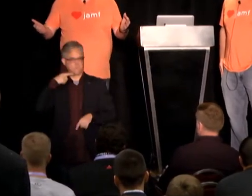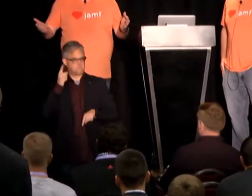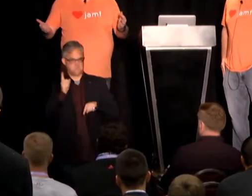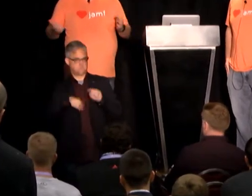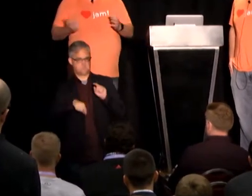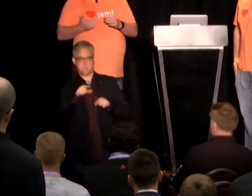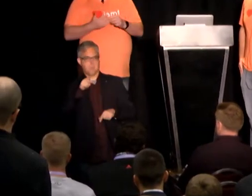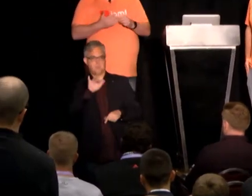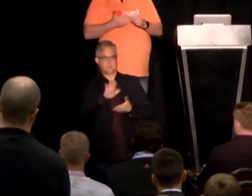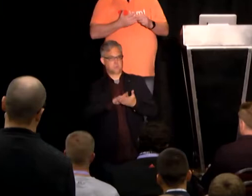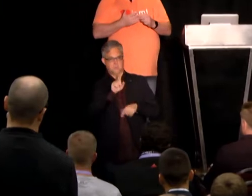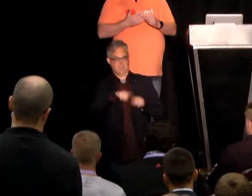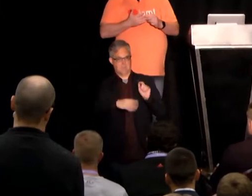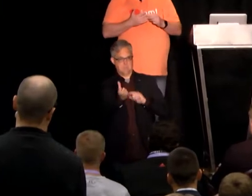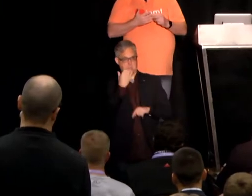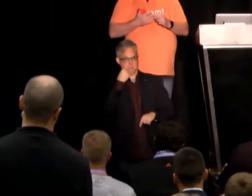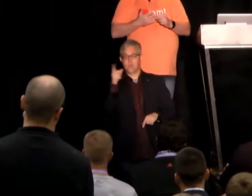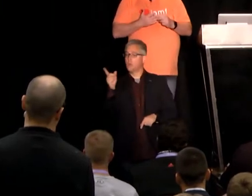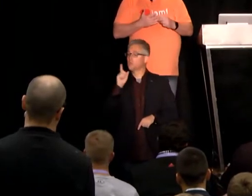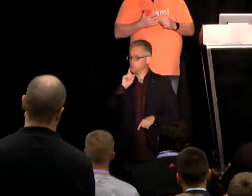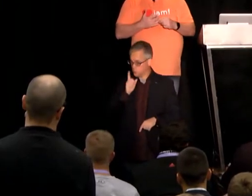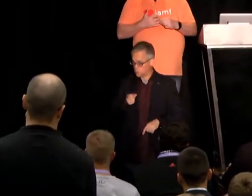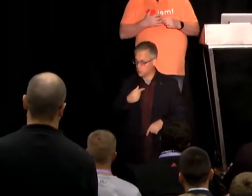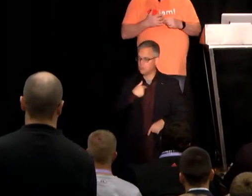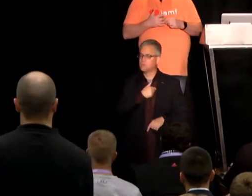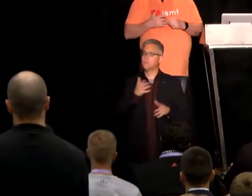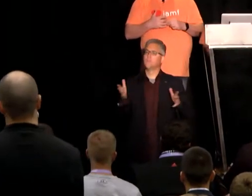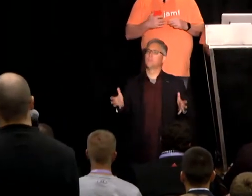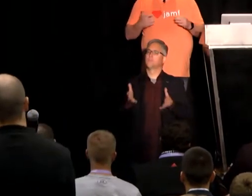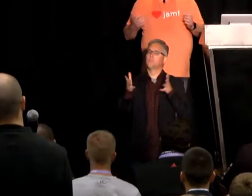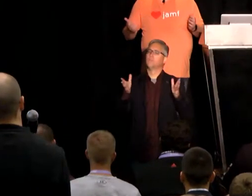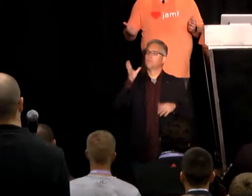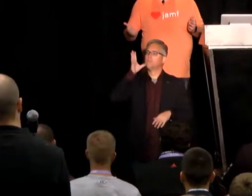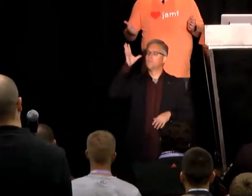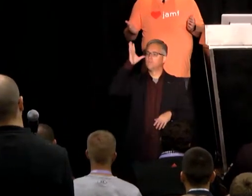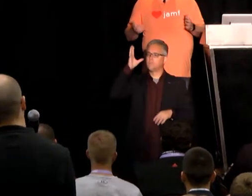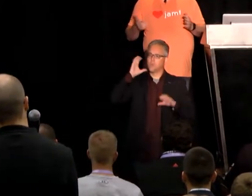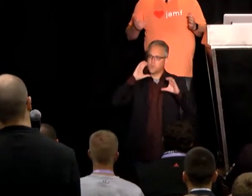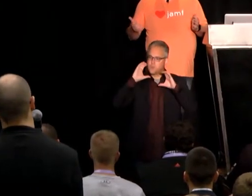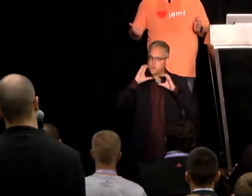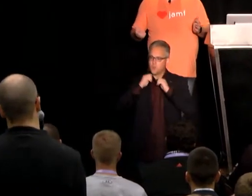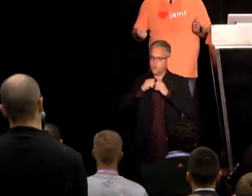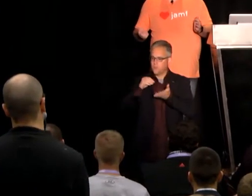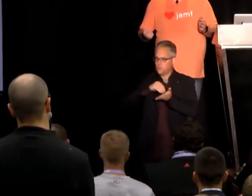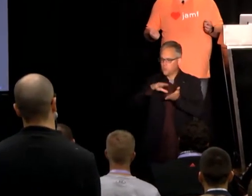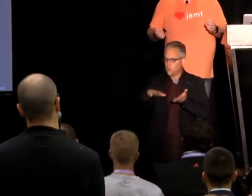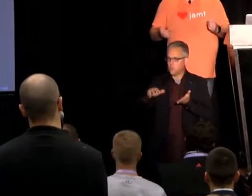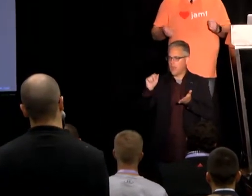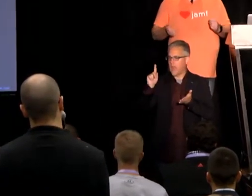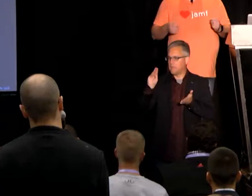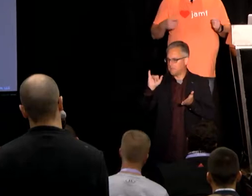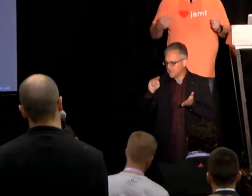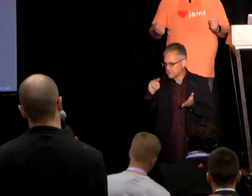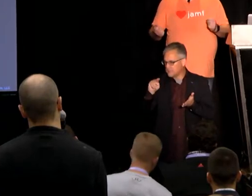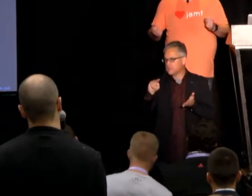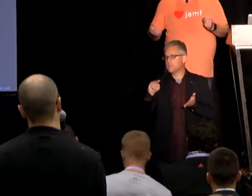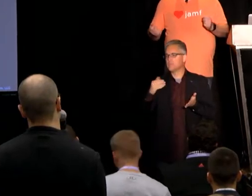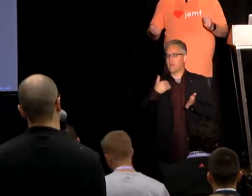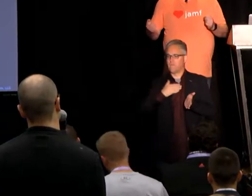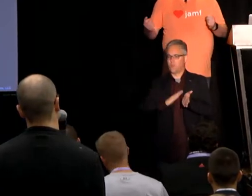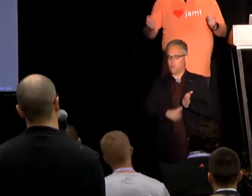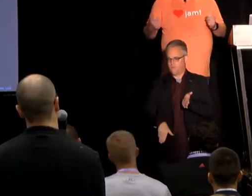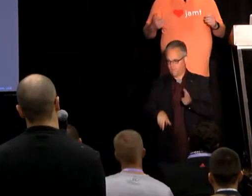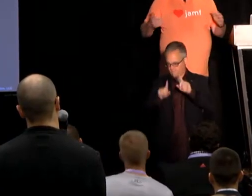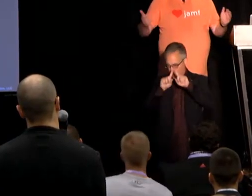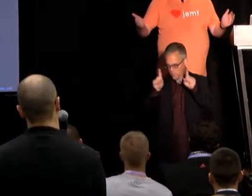you. So we encourage our parents to communicate with their students' administrators. We have a waiver form that